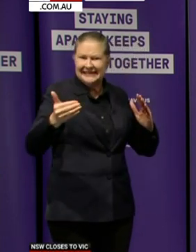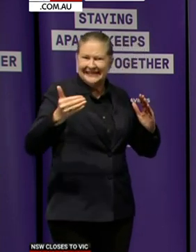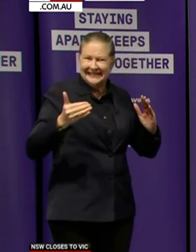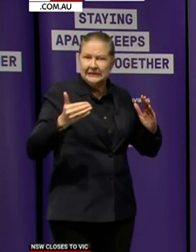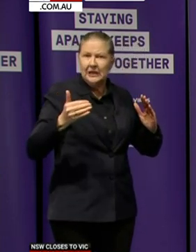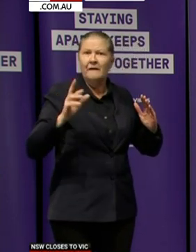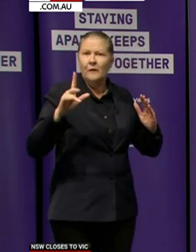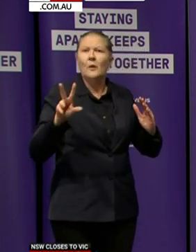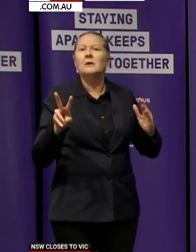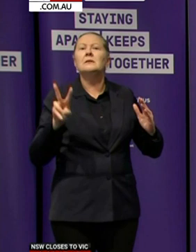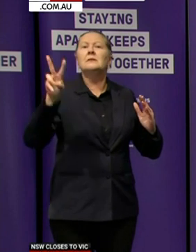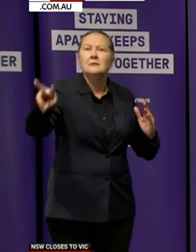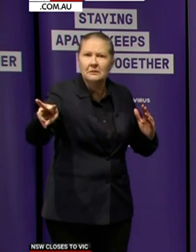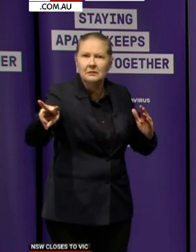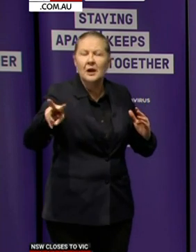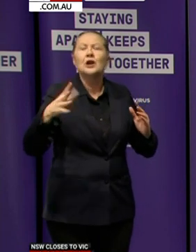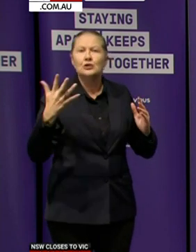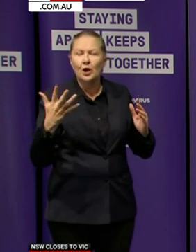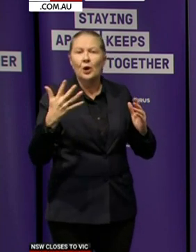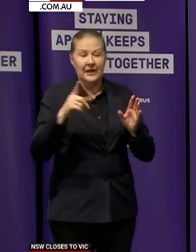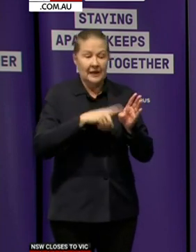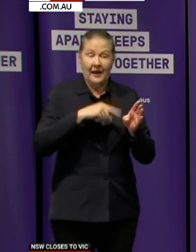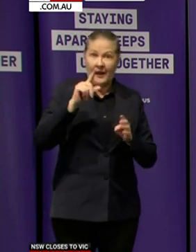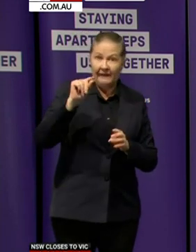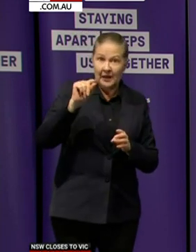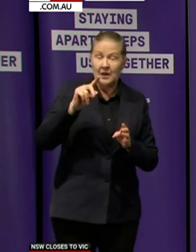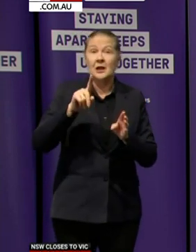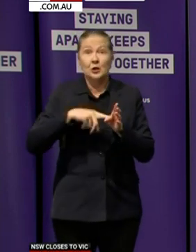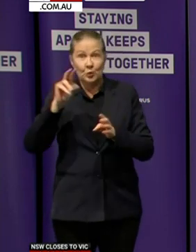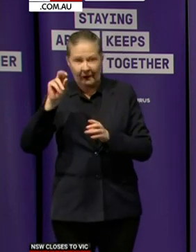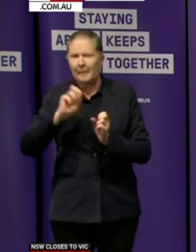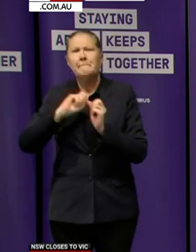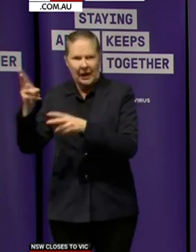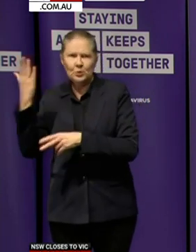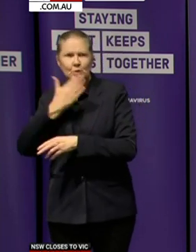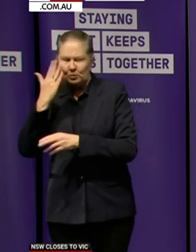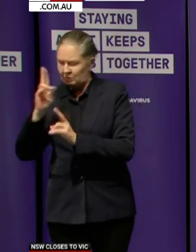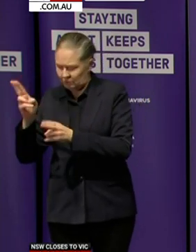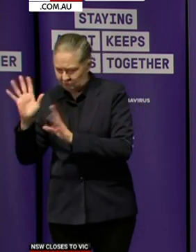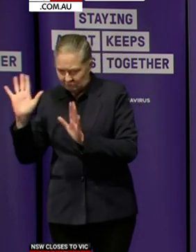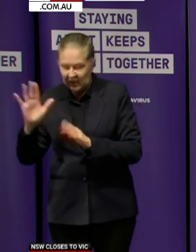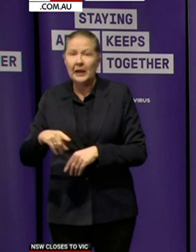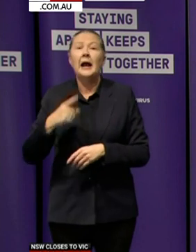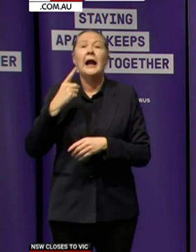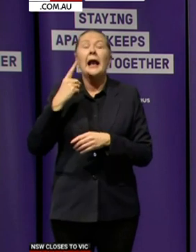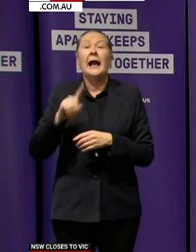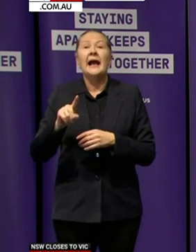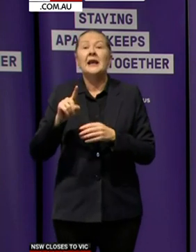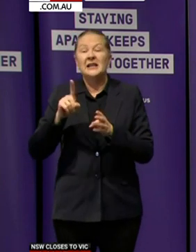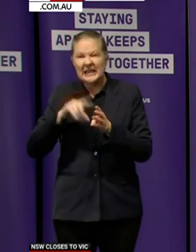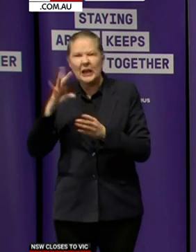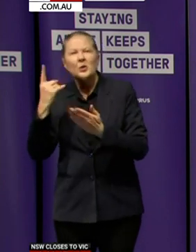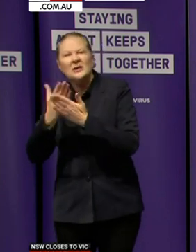those arrangements will be in place Year 11 and 12 back to school and specialist schools back to school on Monday, business